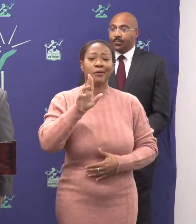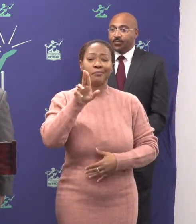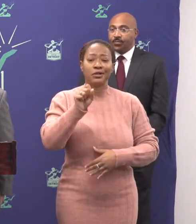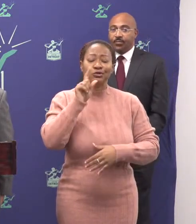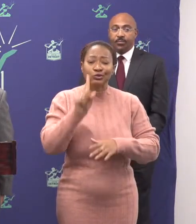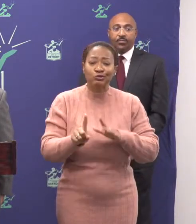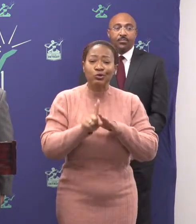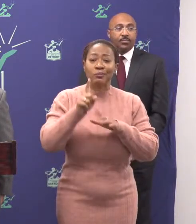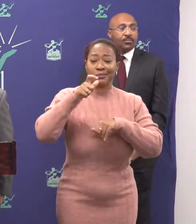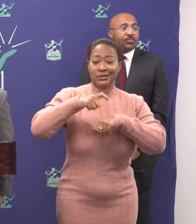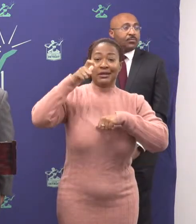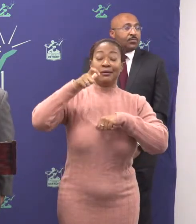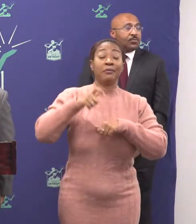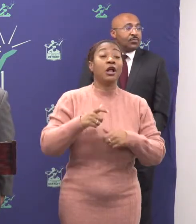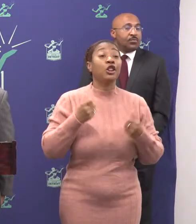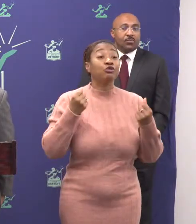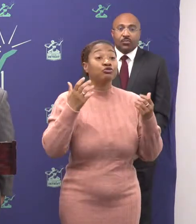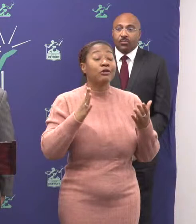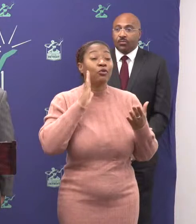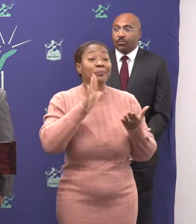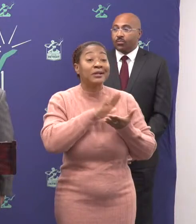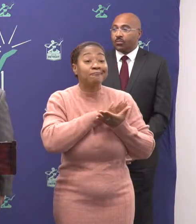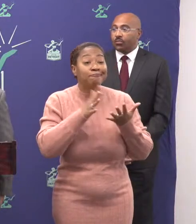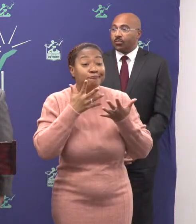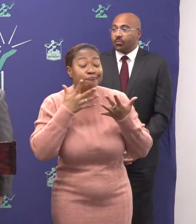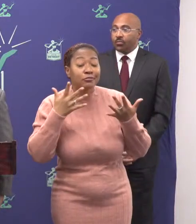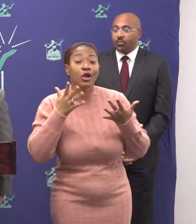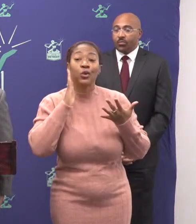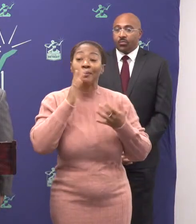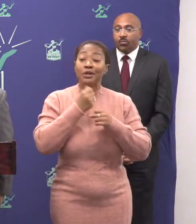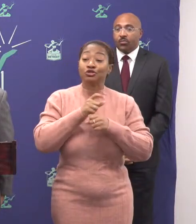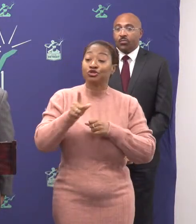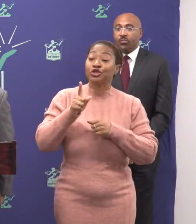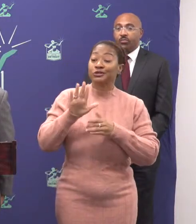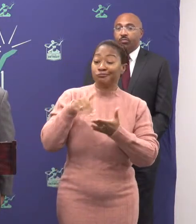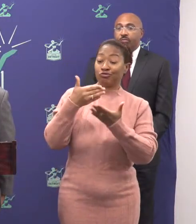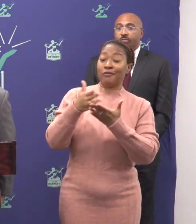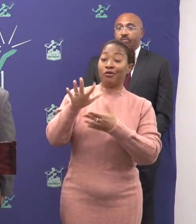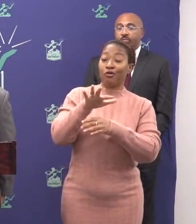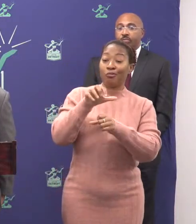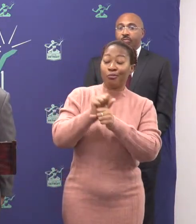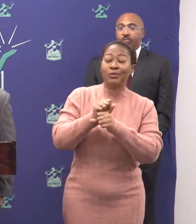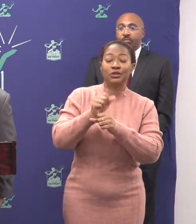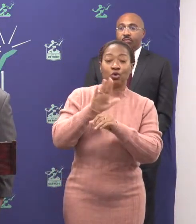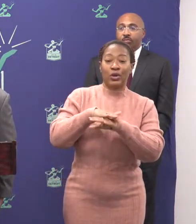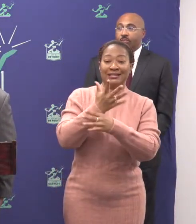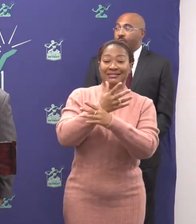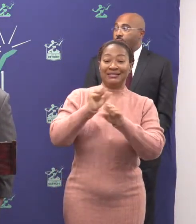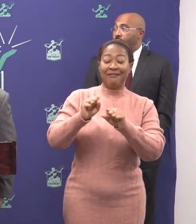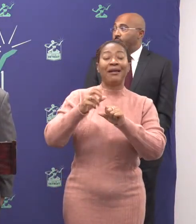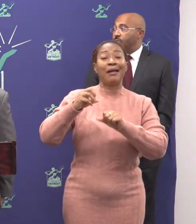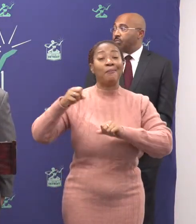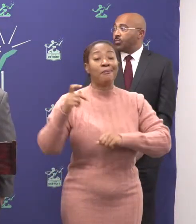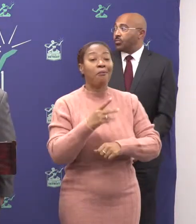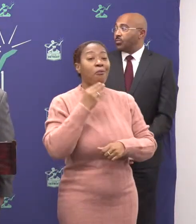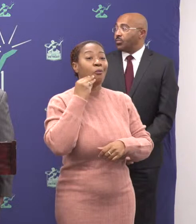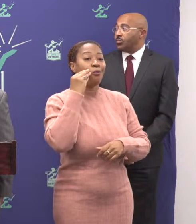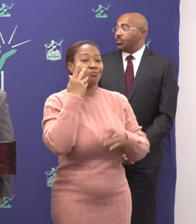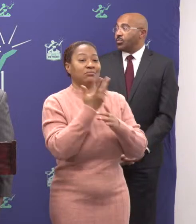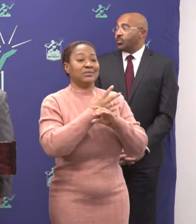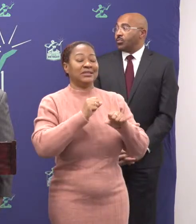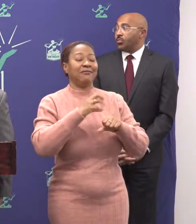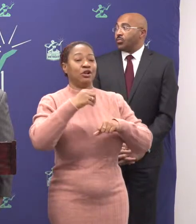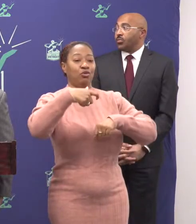The driver is going to be polite, going to transport her safely to where she's going, and get her back on time. That's what our